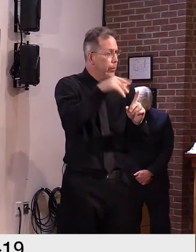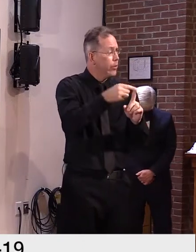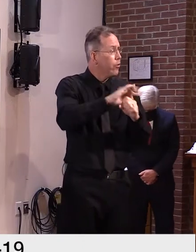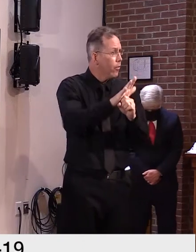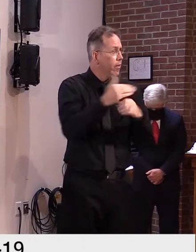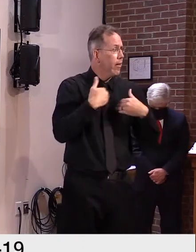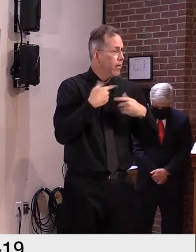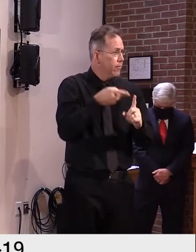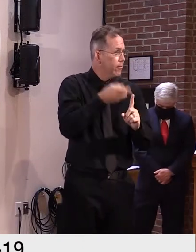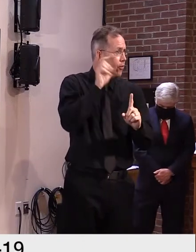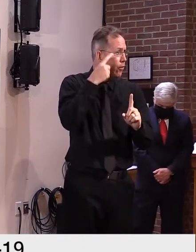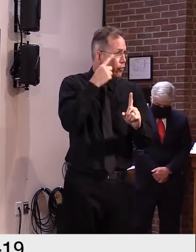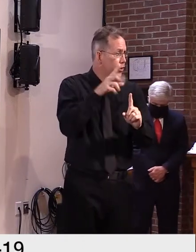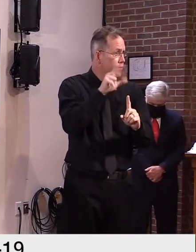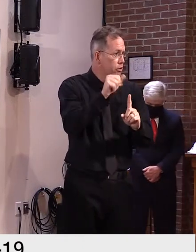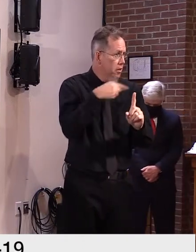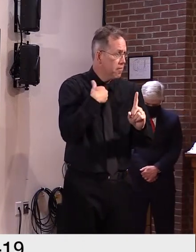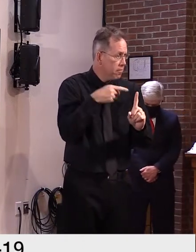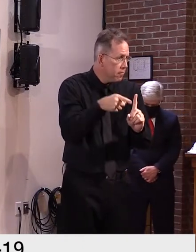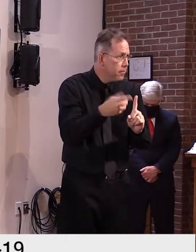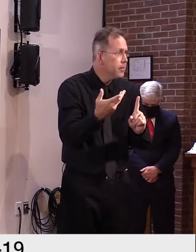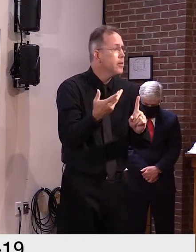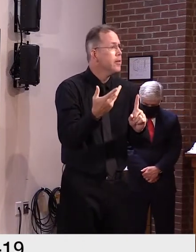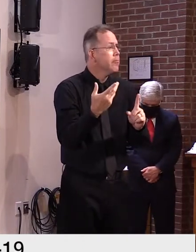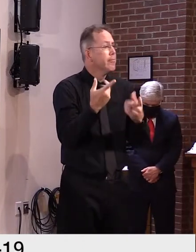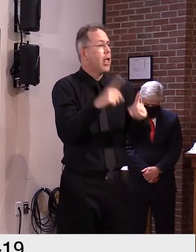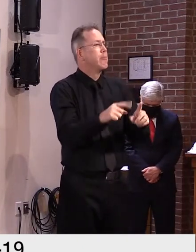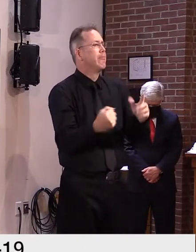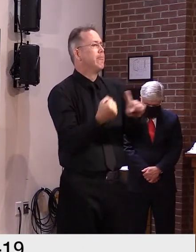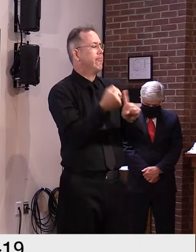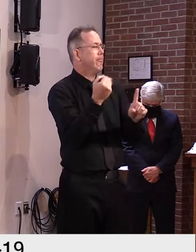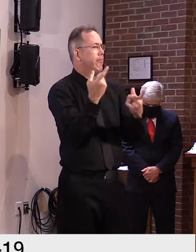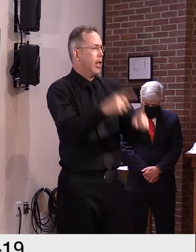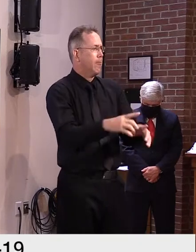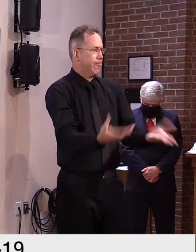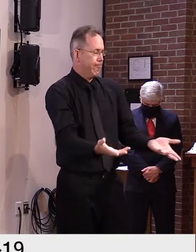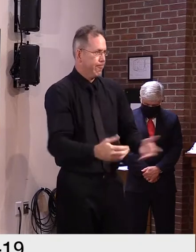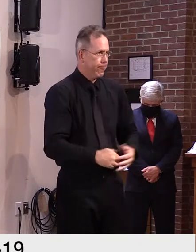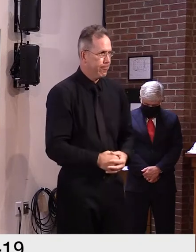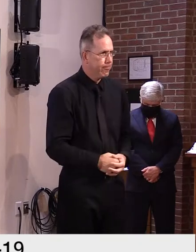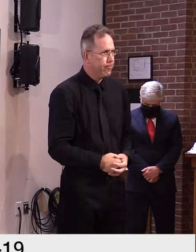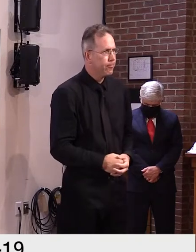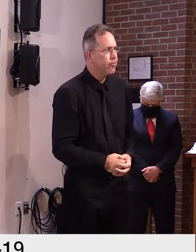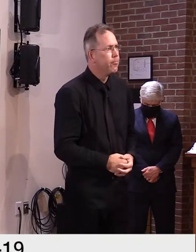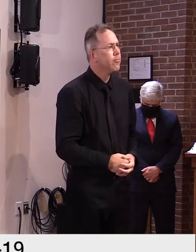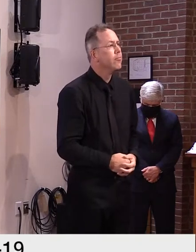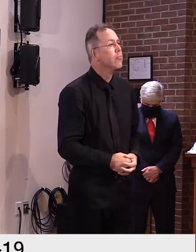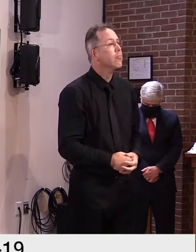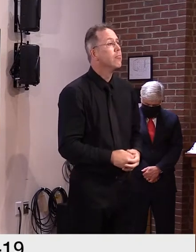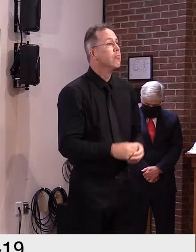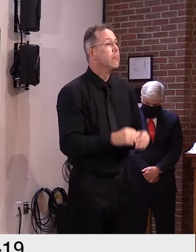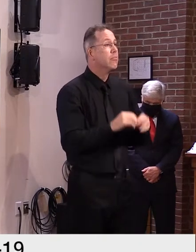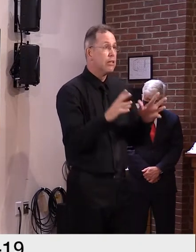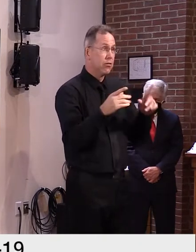but it can happen is all I can say. Clearly, in the president's case,